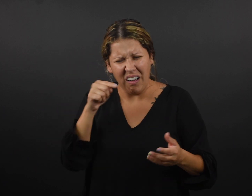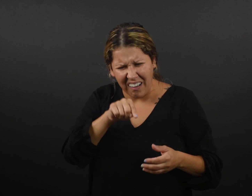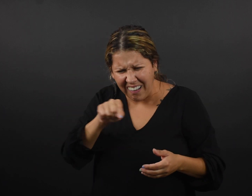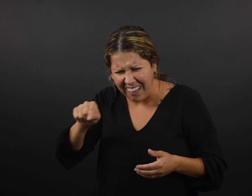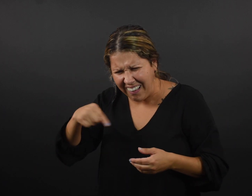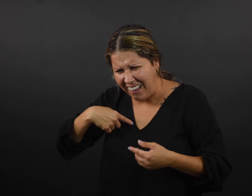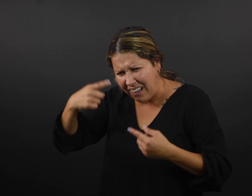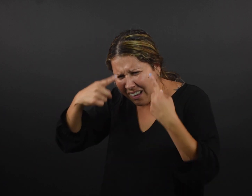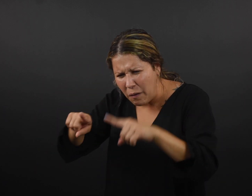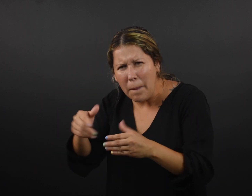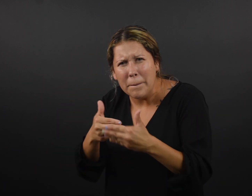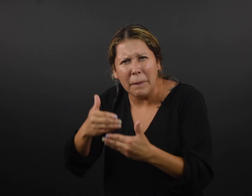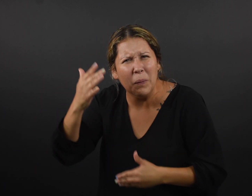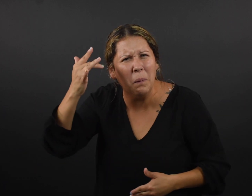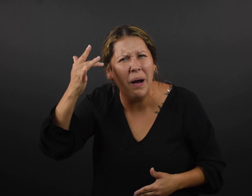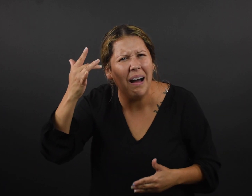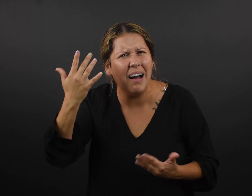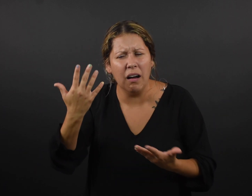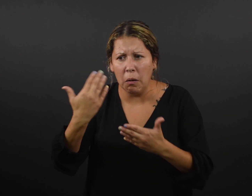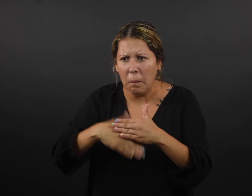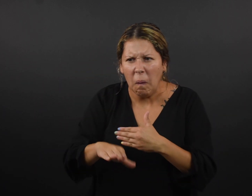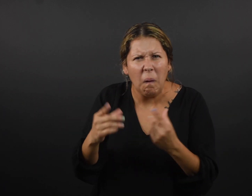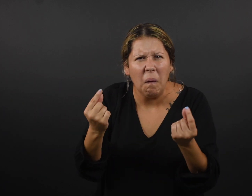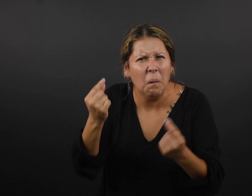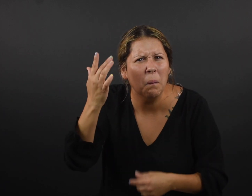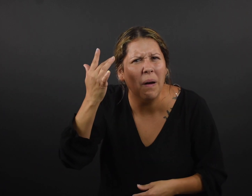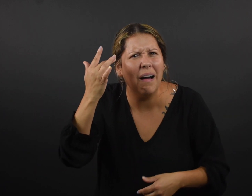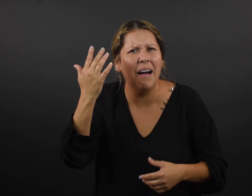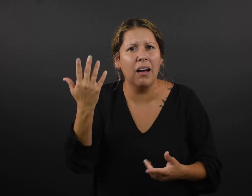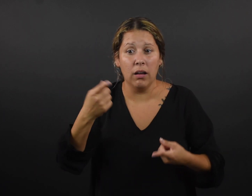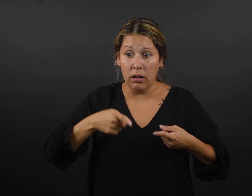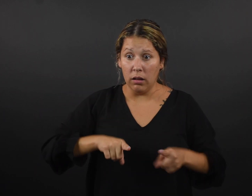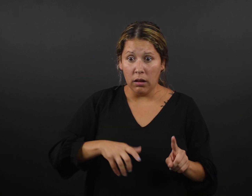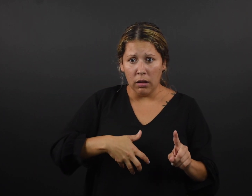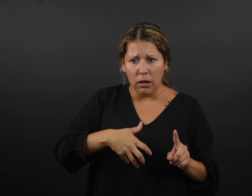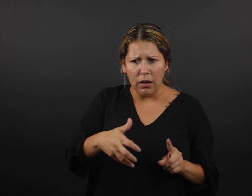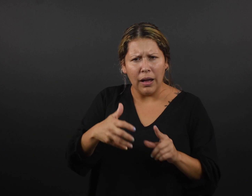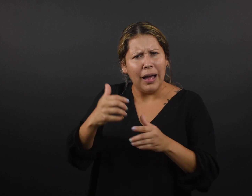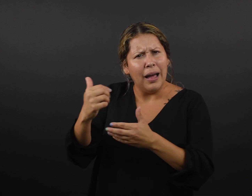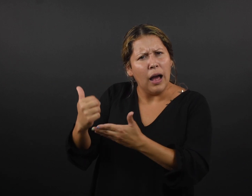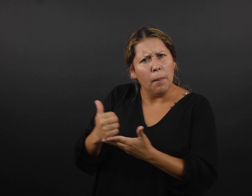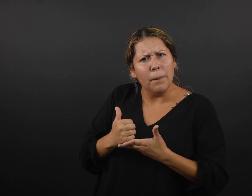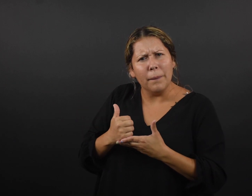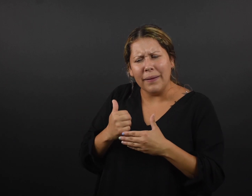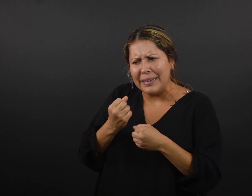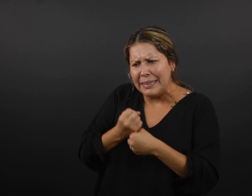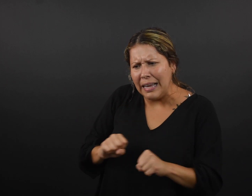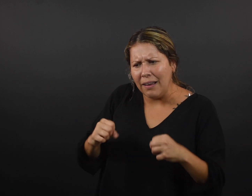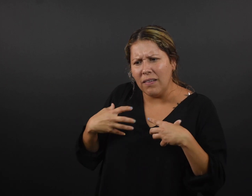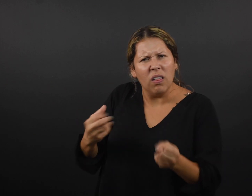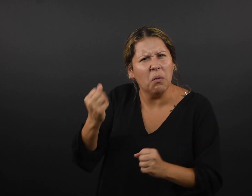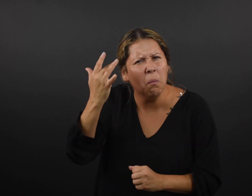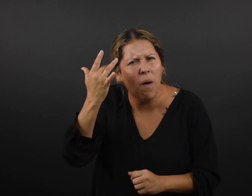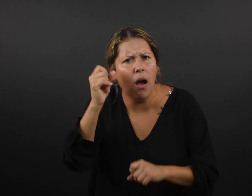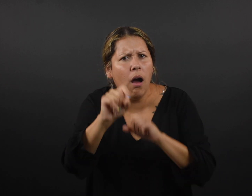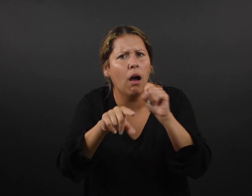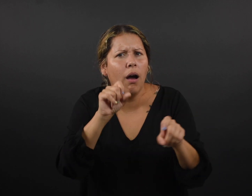we breastfeeding and do certain things for our babies when they're born? And why do things during pregnancy to help keep